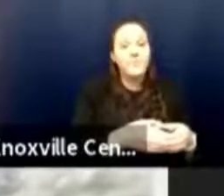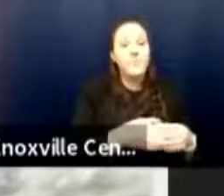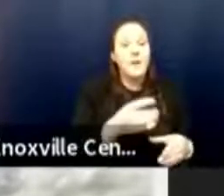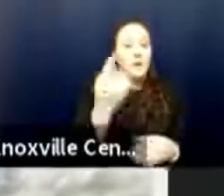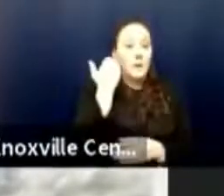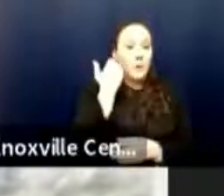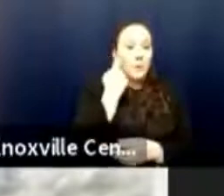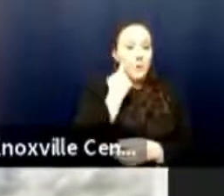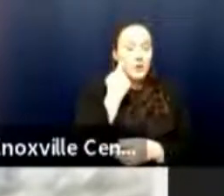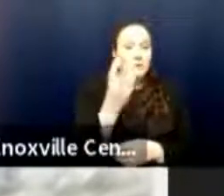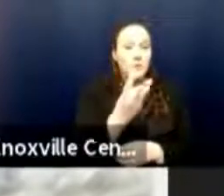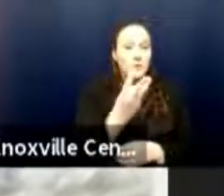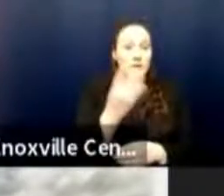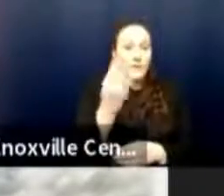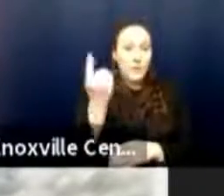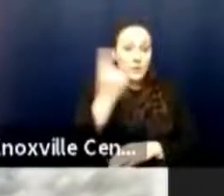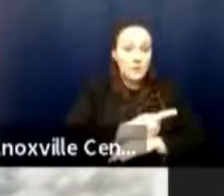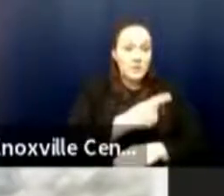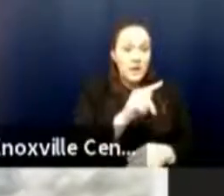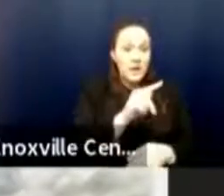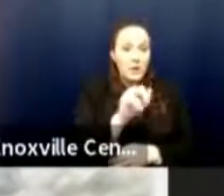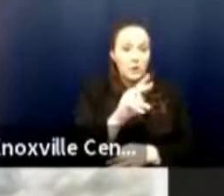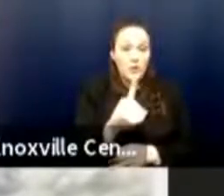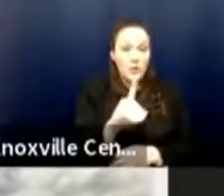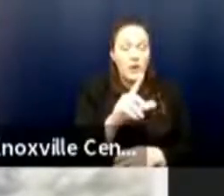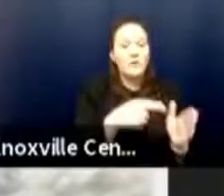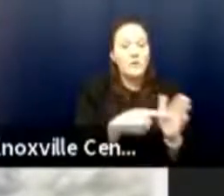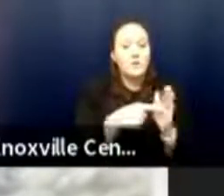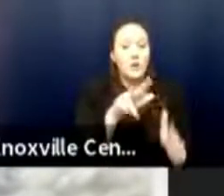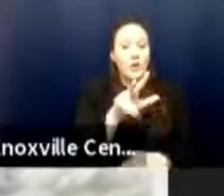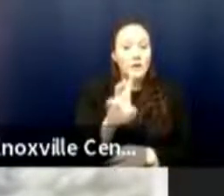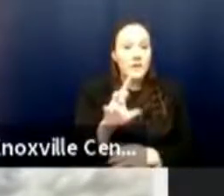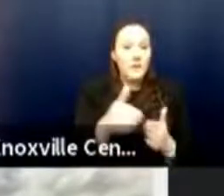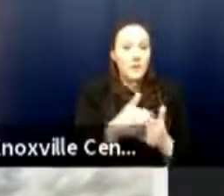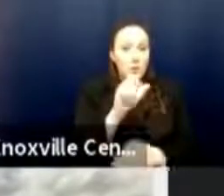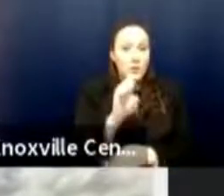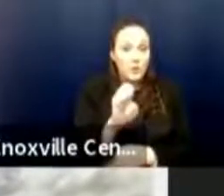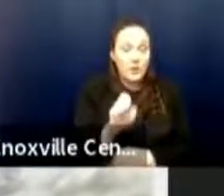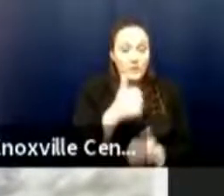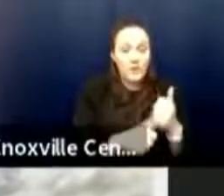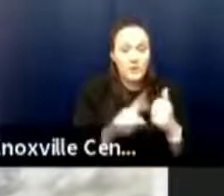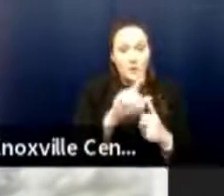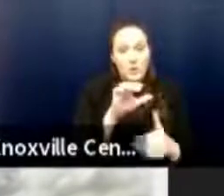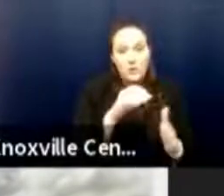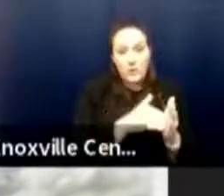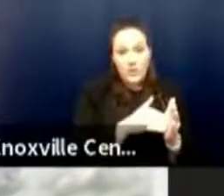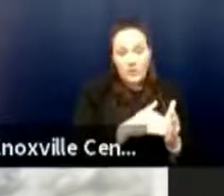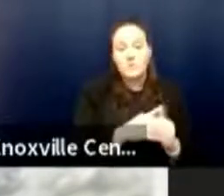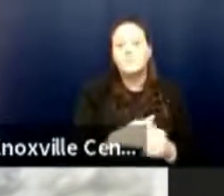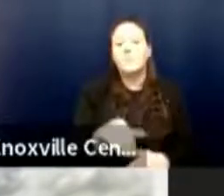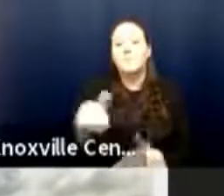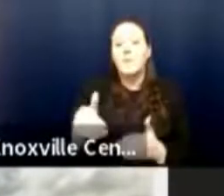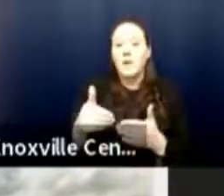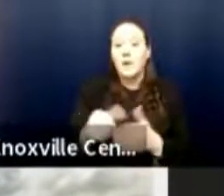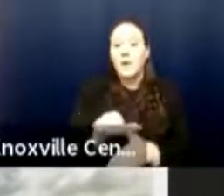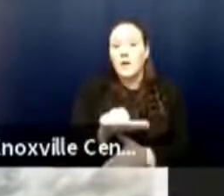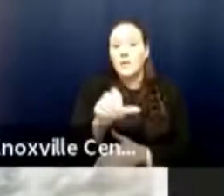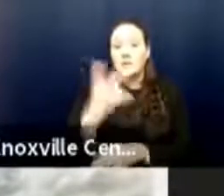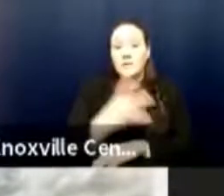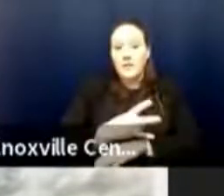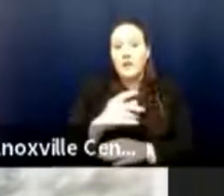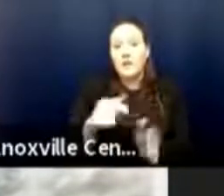trend line shows 37 new cases per 100,000, and our 7-day trend line shows 32 new cases per 100,000, which